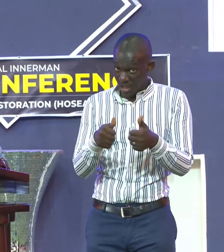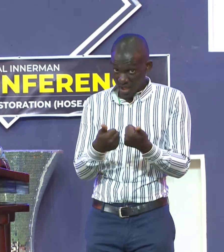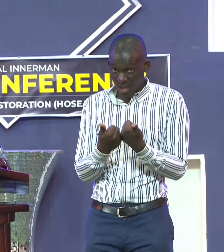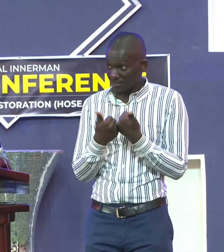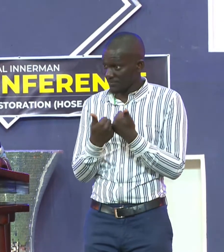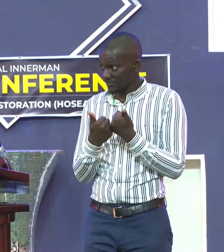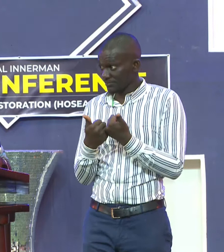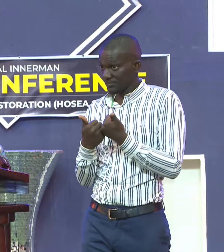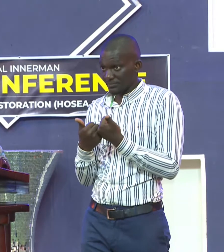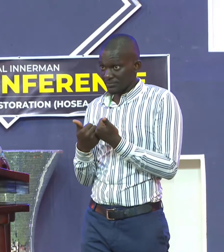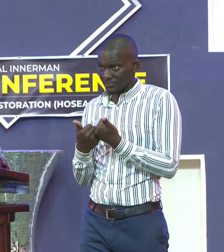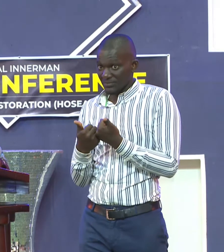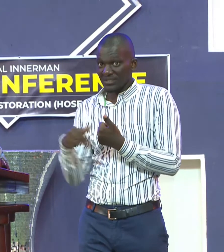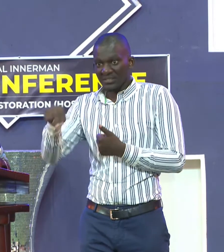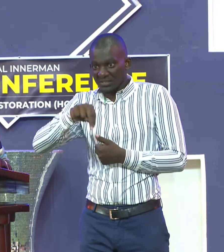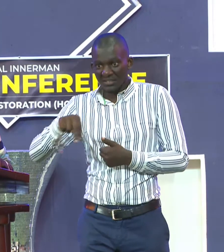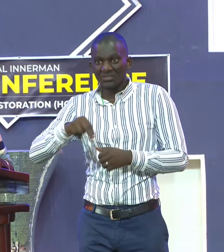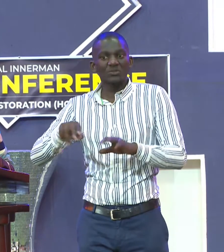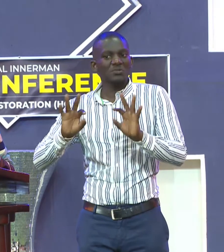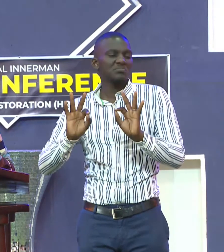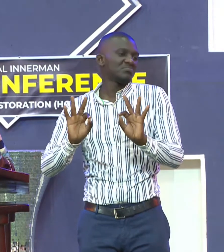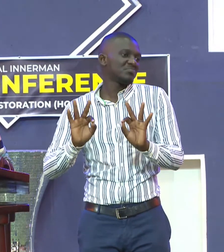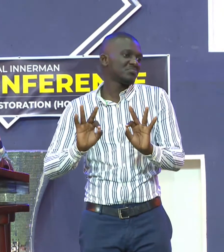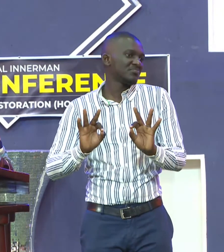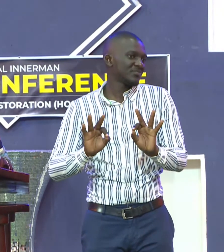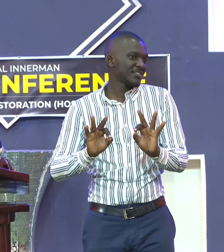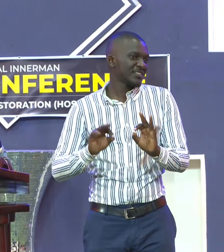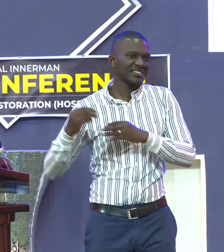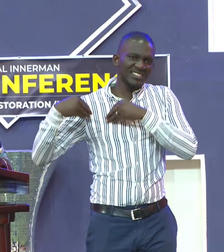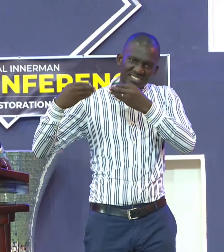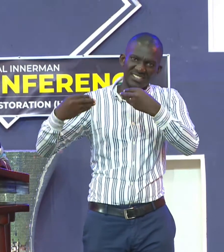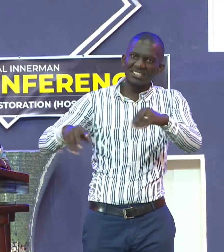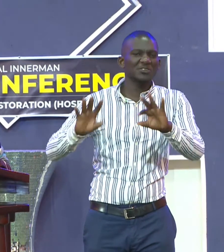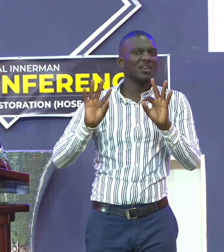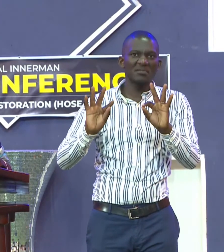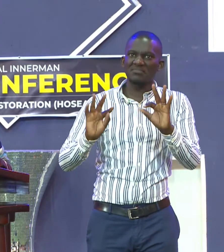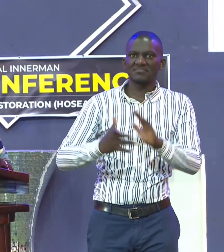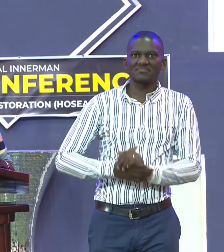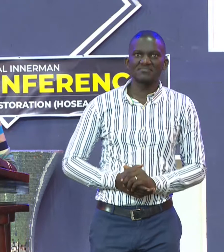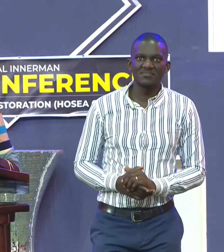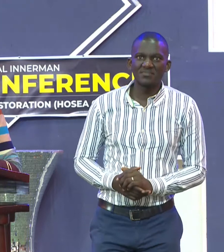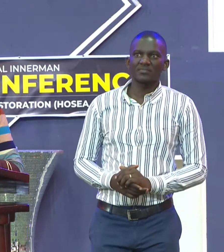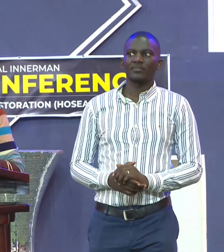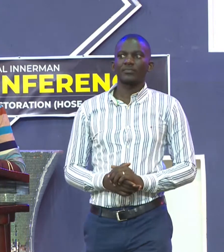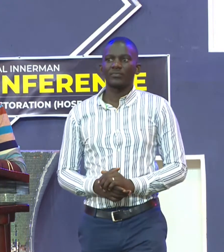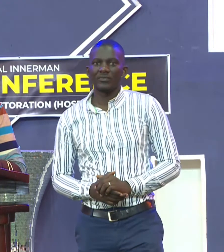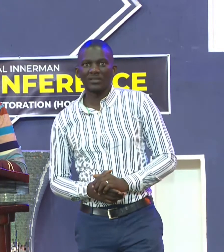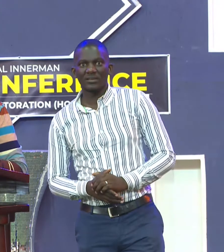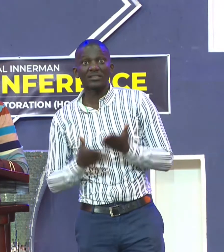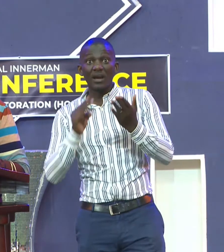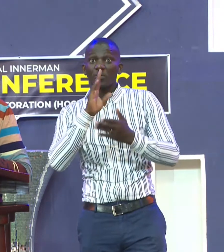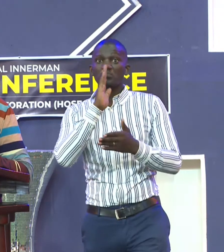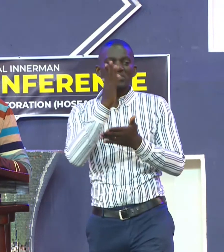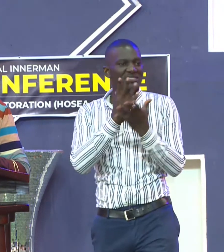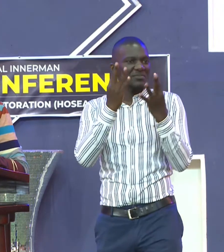is upright, egwanga lijja kuterera, the nation will be upright, omulembe gujja kuterera, the generation will be upright. Wagenda kubawa